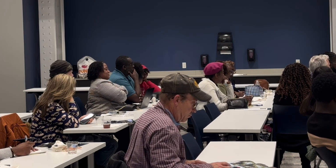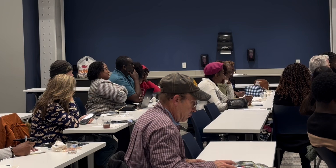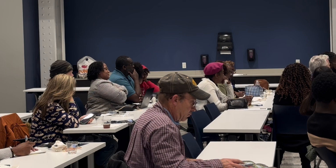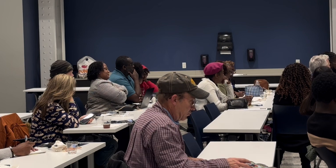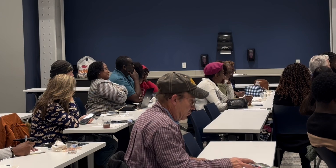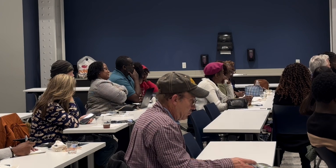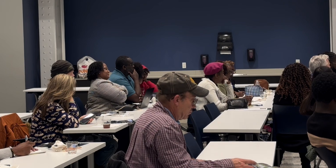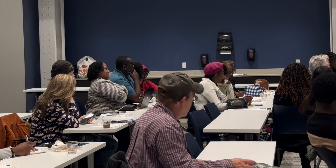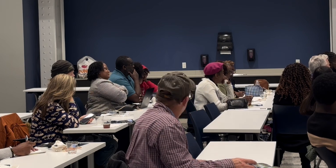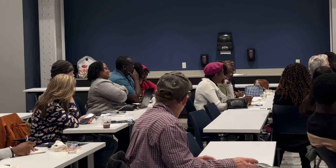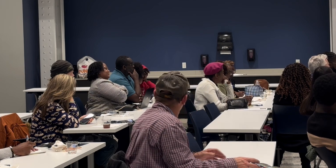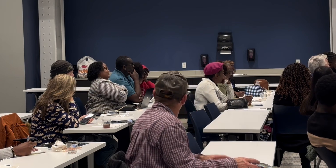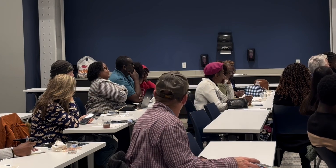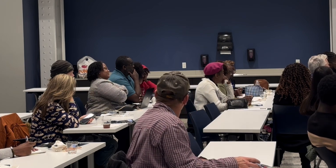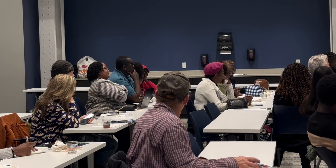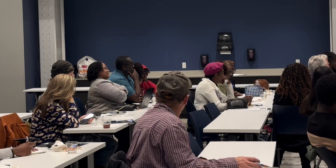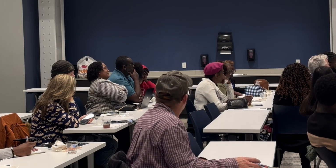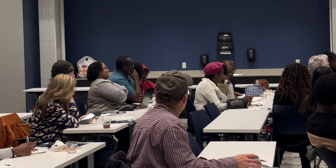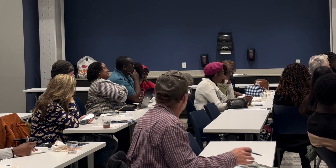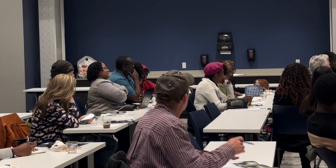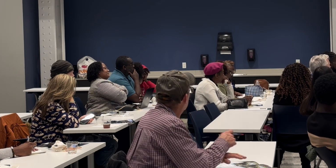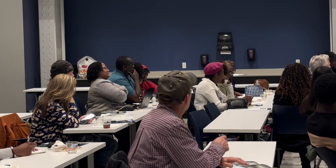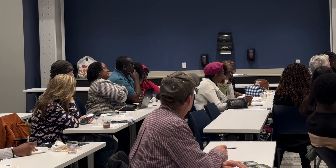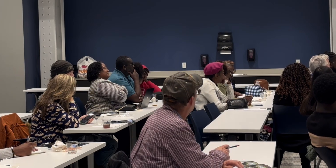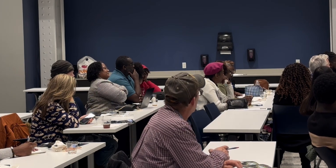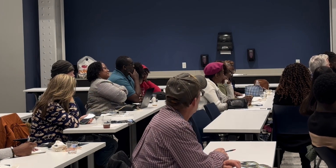believe that this area we are